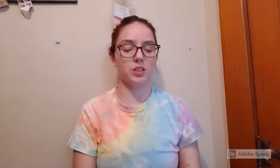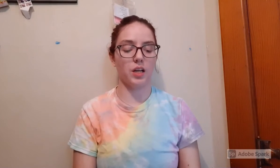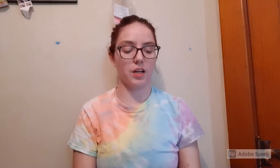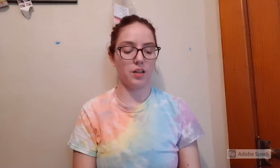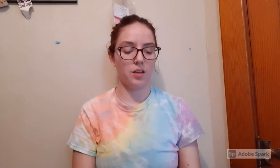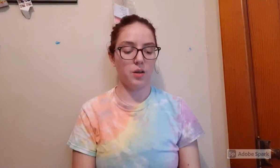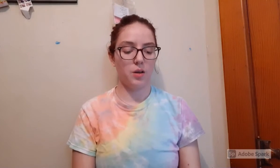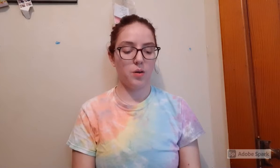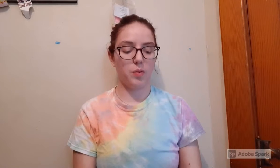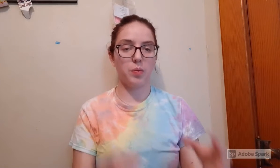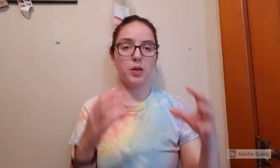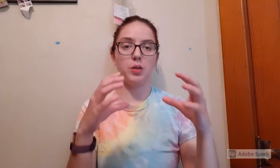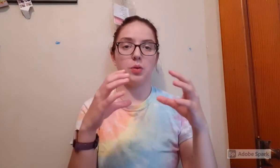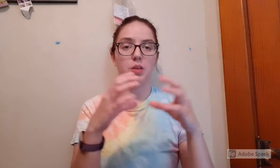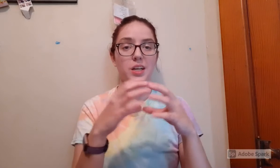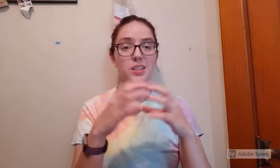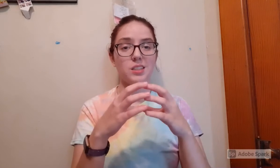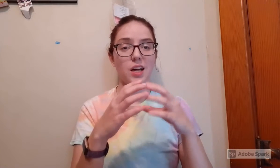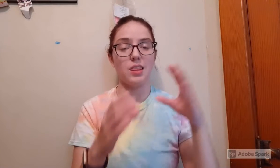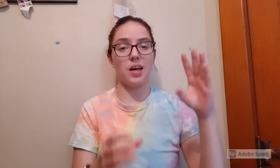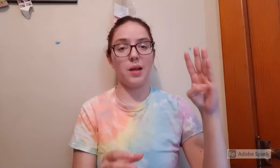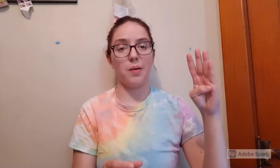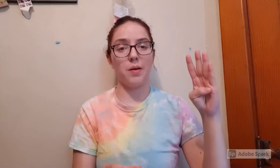like people can do this and then